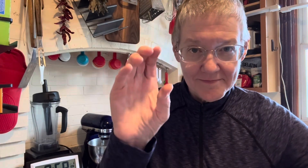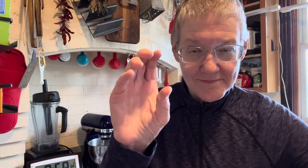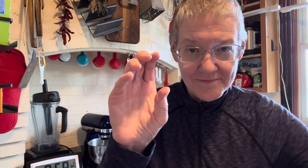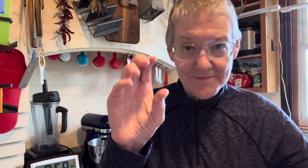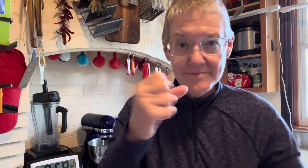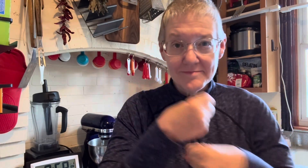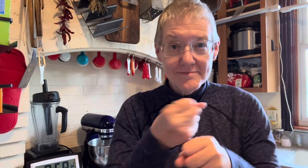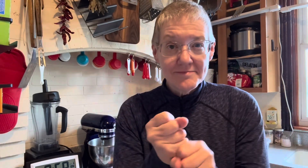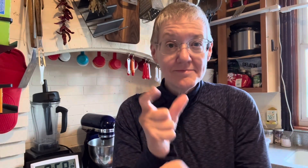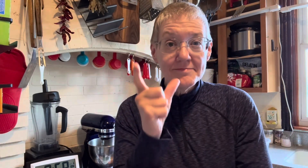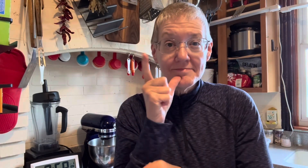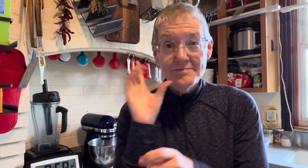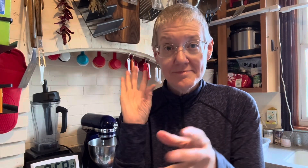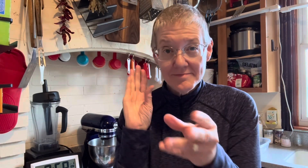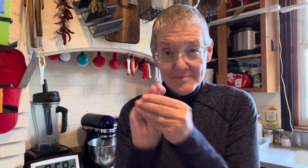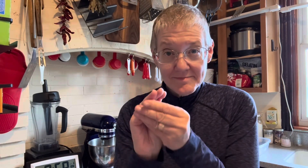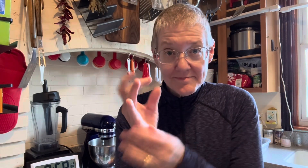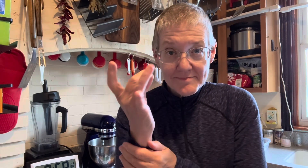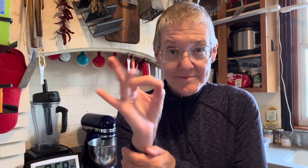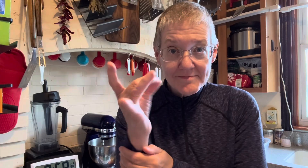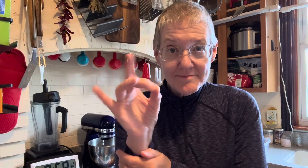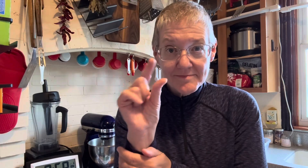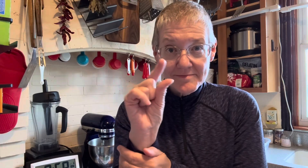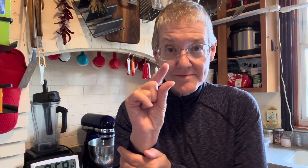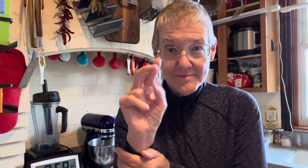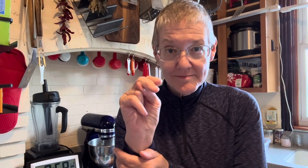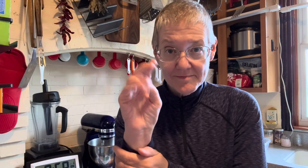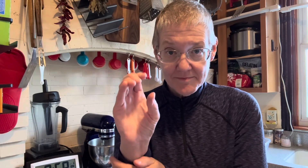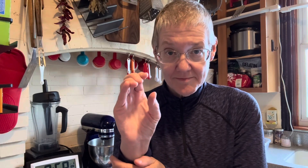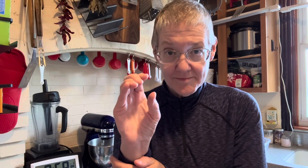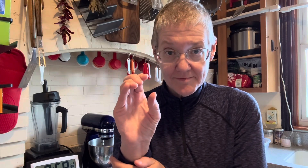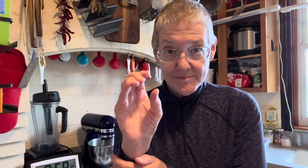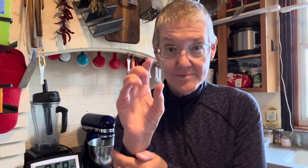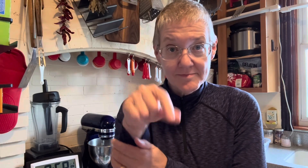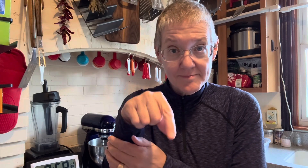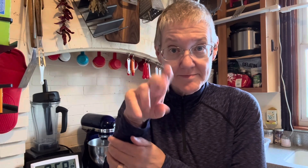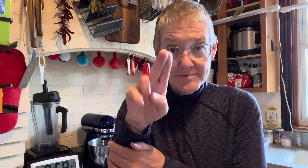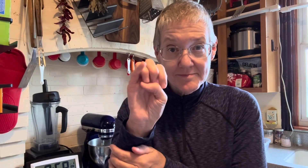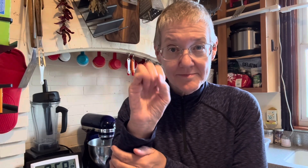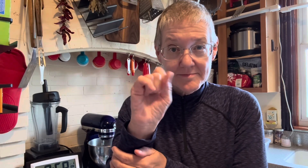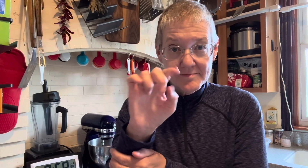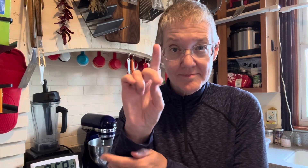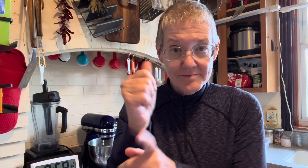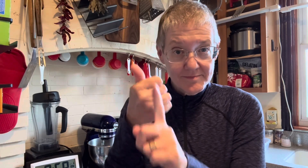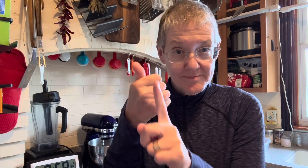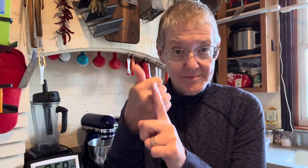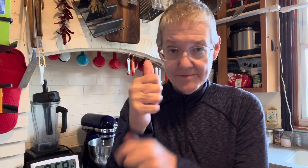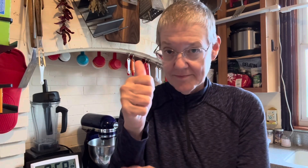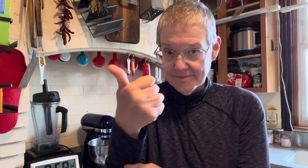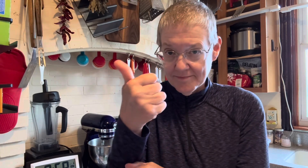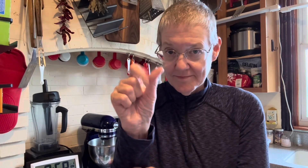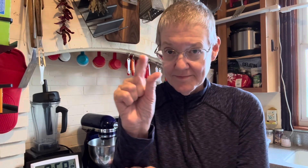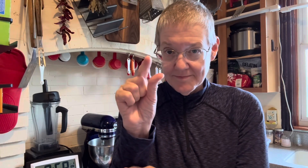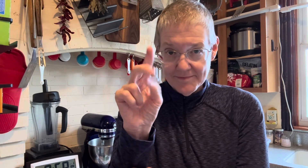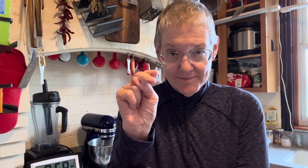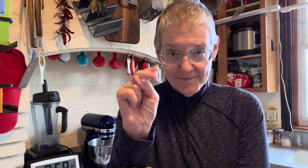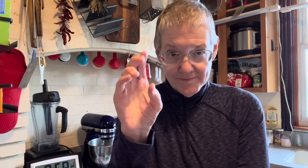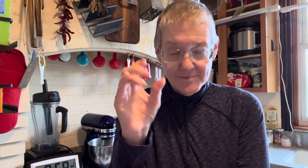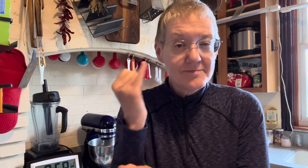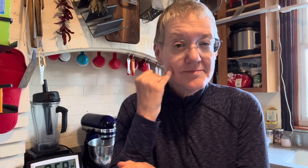1 gram of net carbs. Making lunch altogether, 18 grams of net carbs. The quesadilla itself is 10 grams of net carbs.